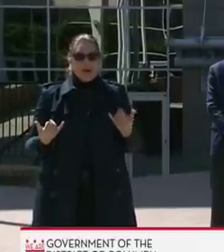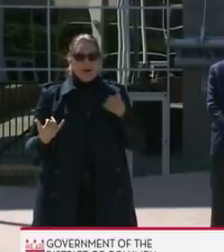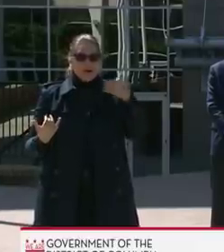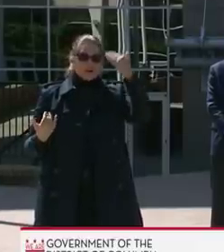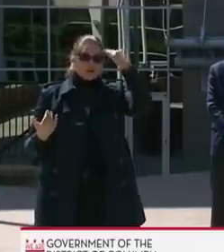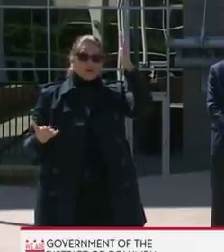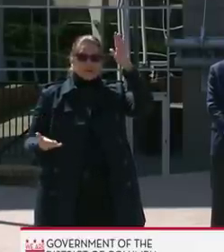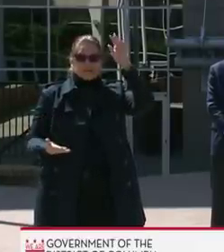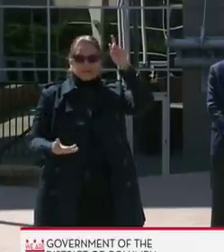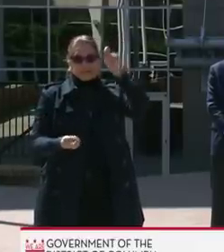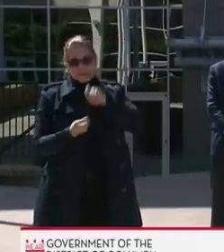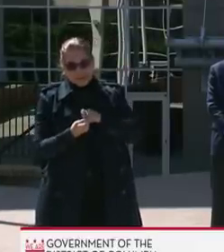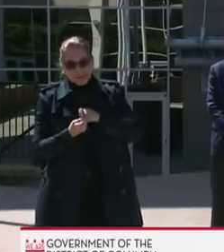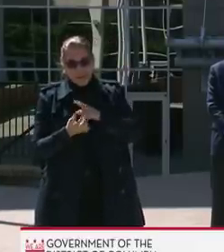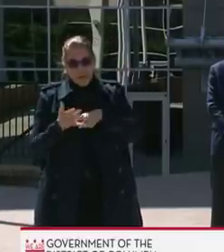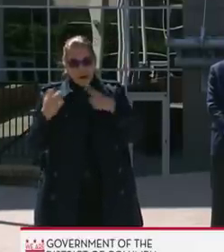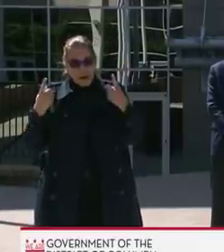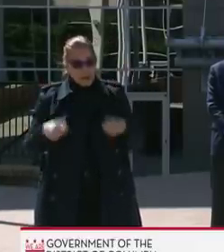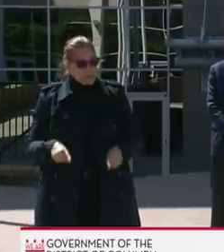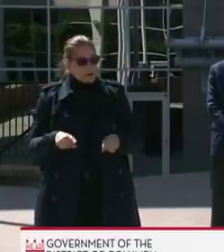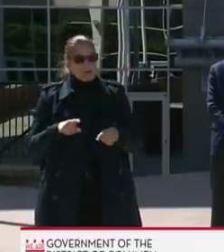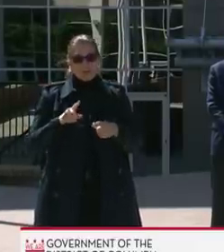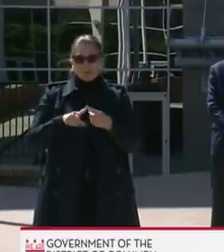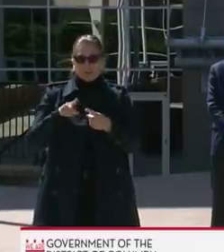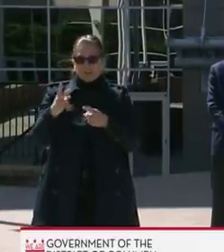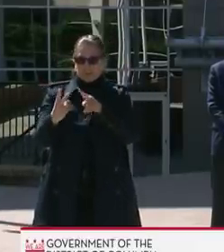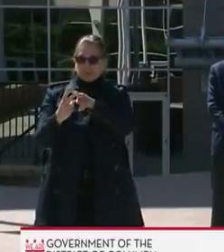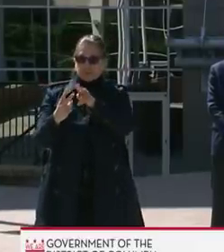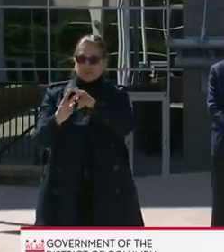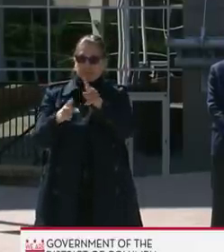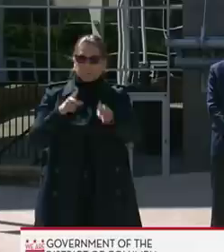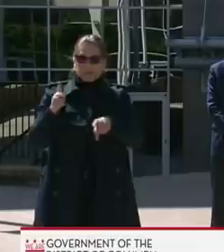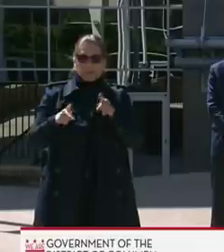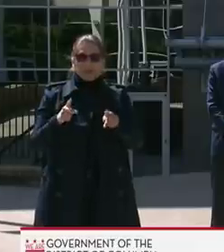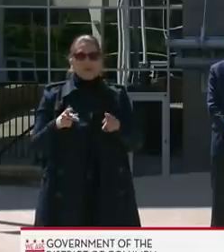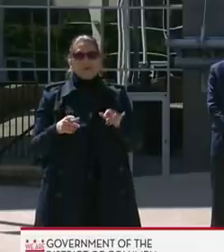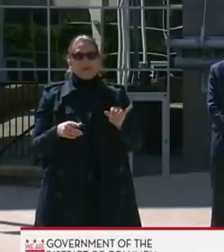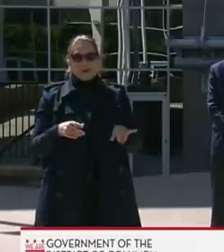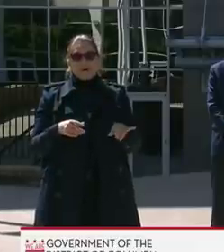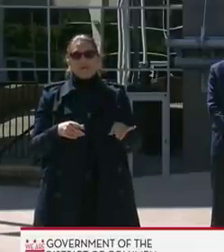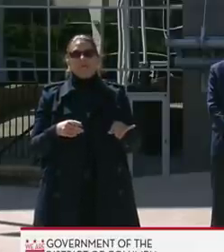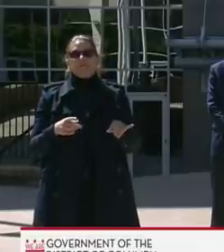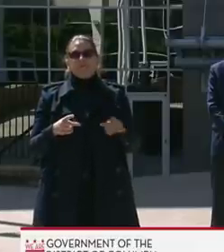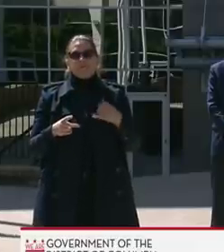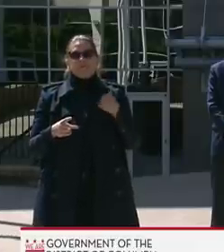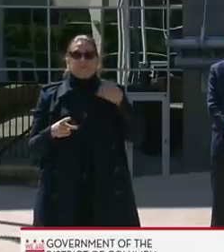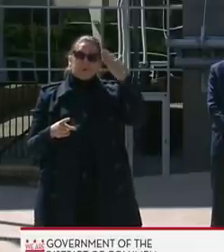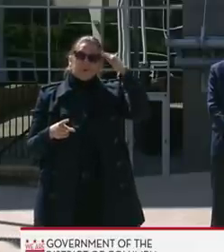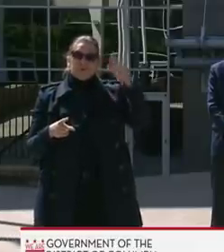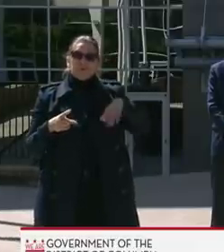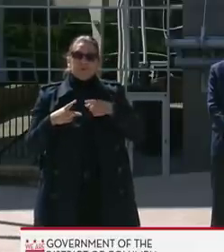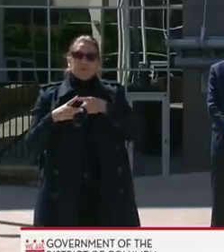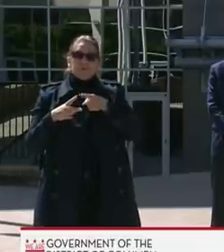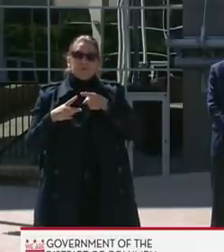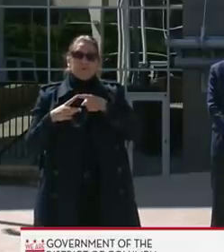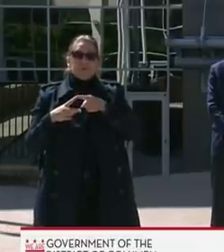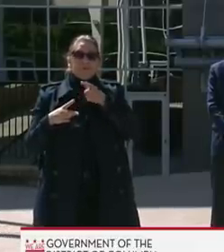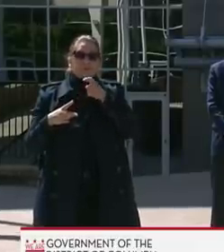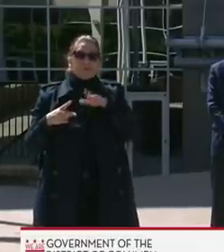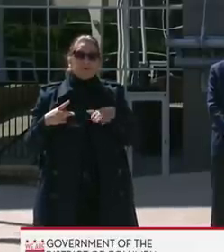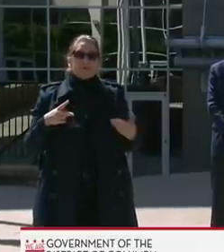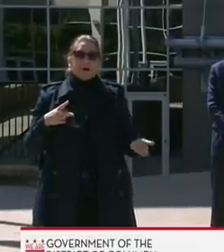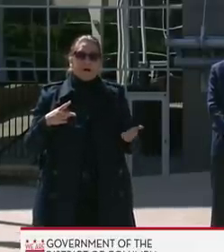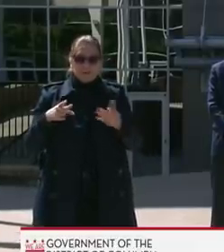2 residents, except I can say we were able to test the first resident for COVID, and he